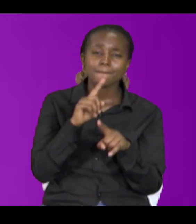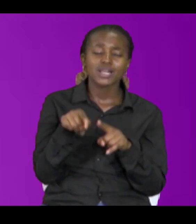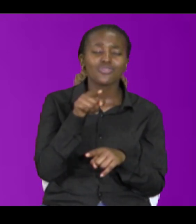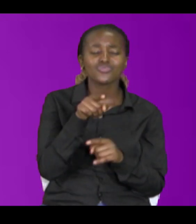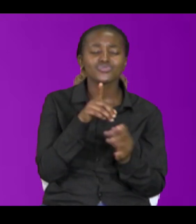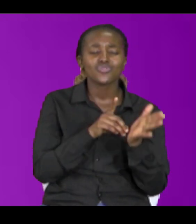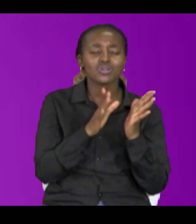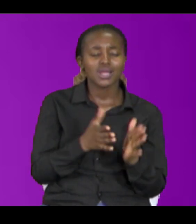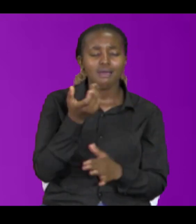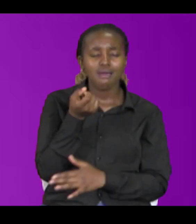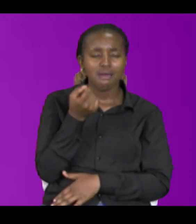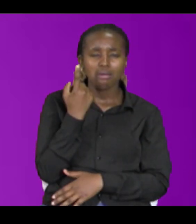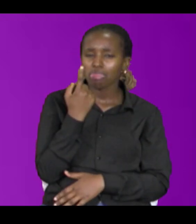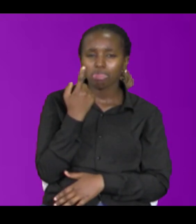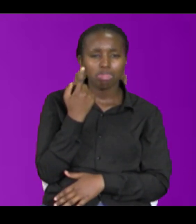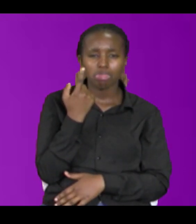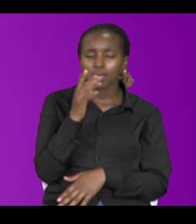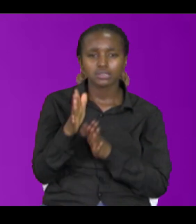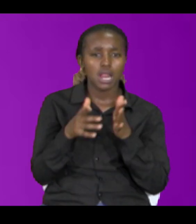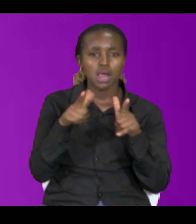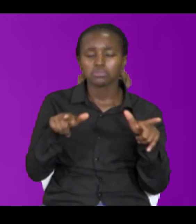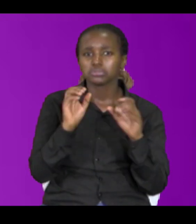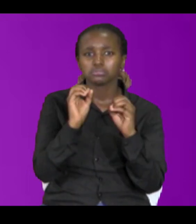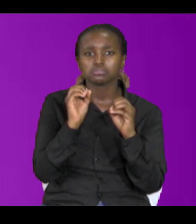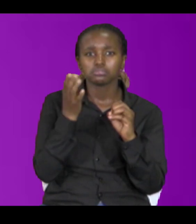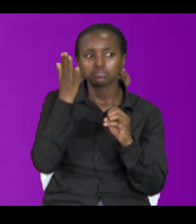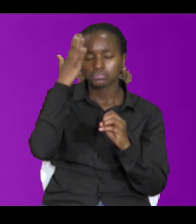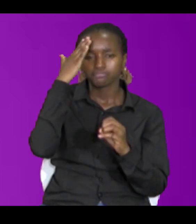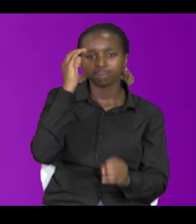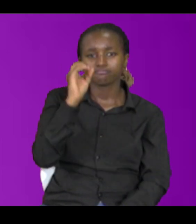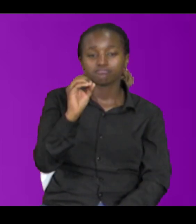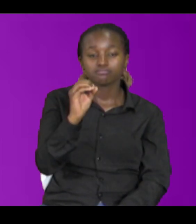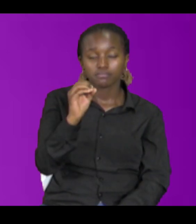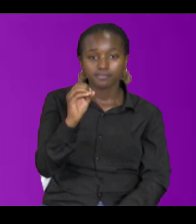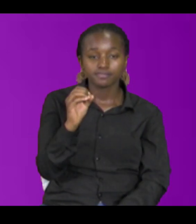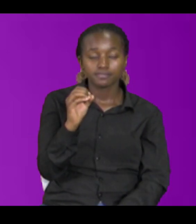don't understand sign language, or there is no